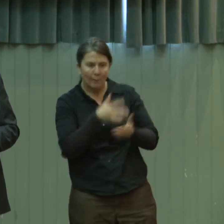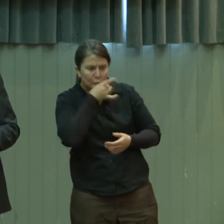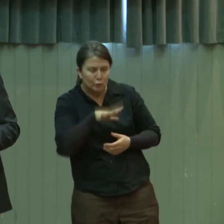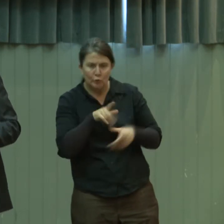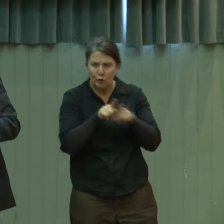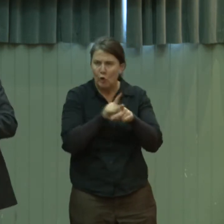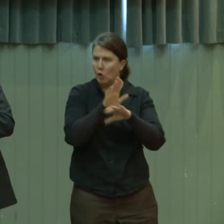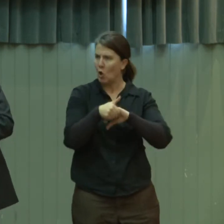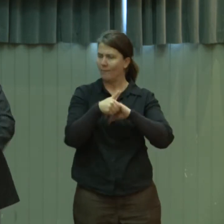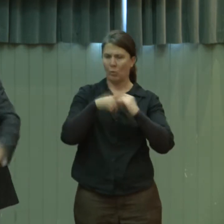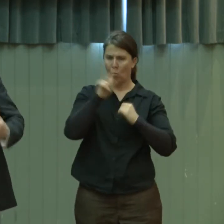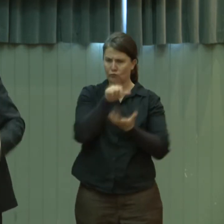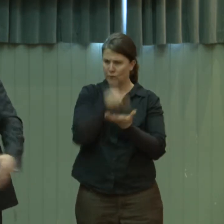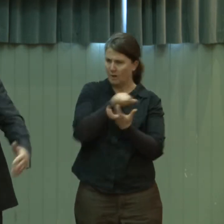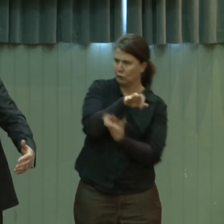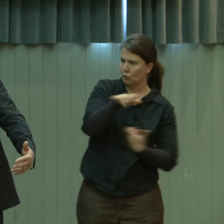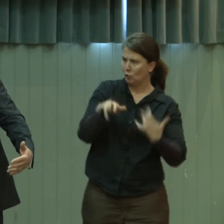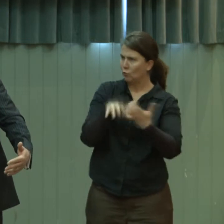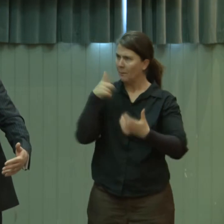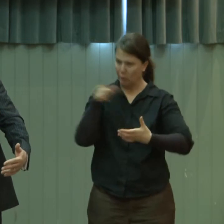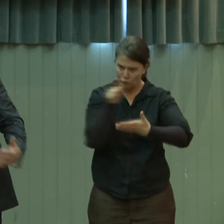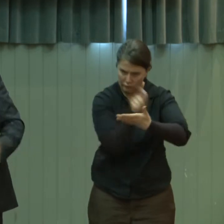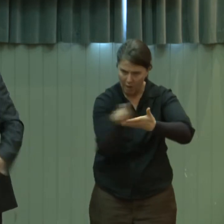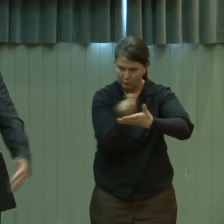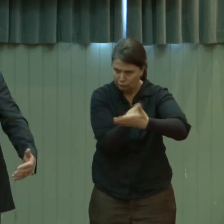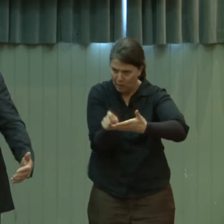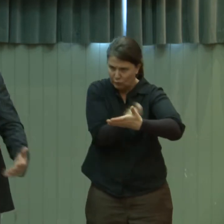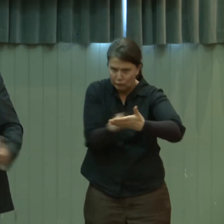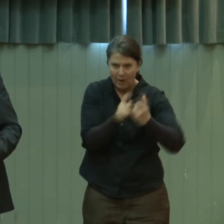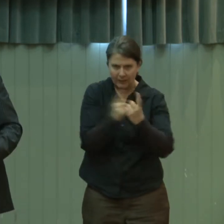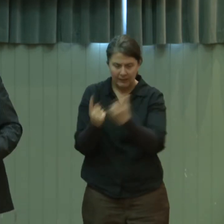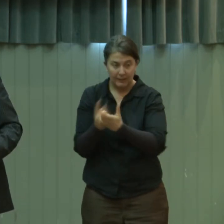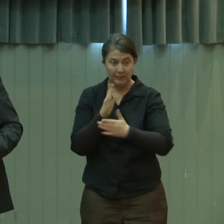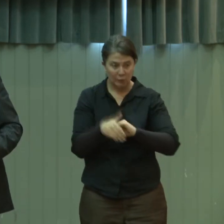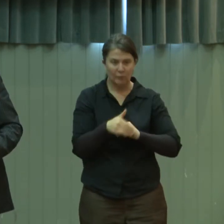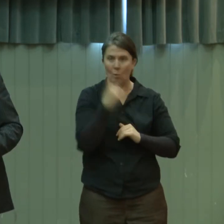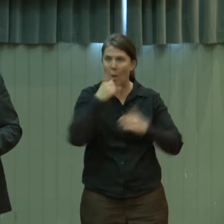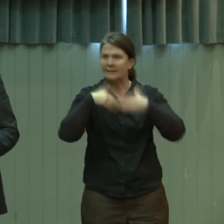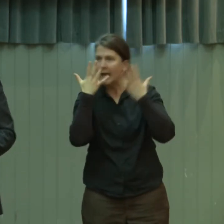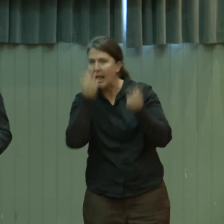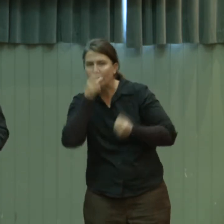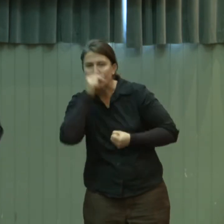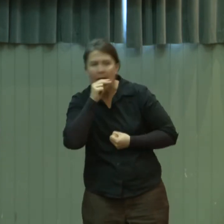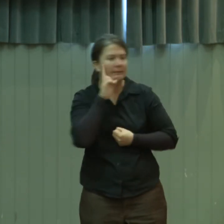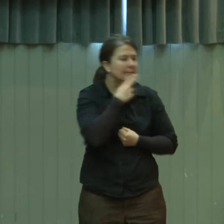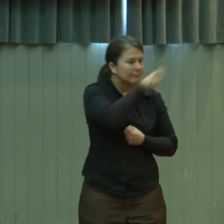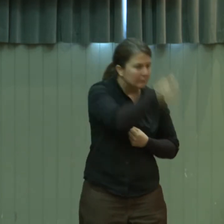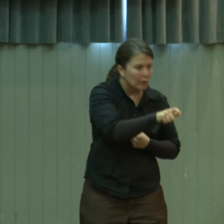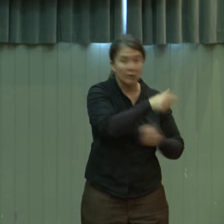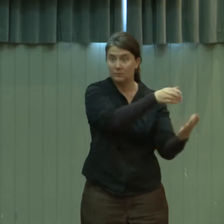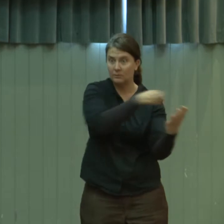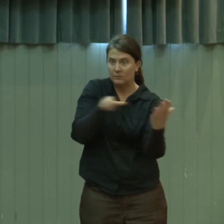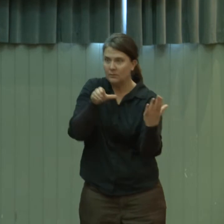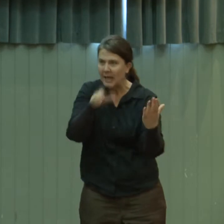information. So you're writing social information into the story, but you're also writing them as the child. They're really helpful. We